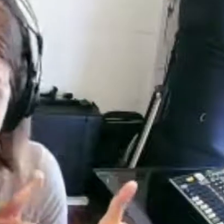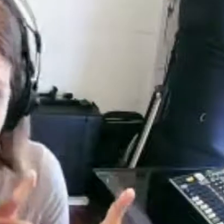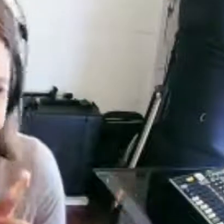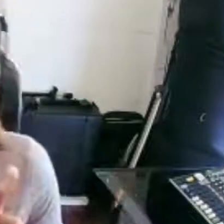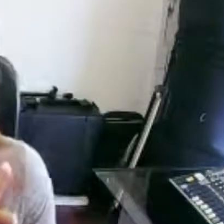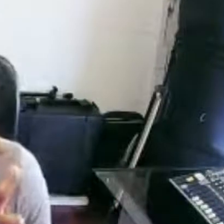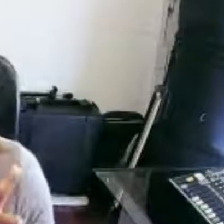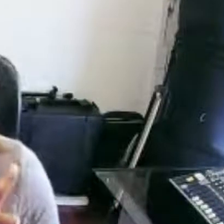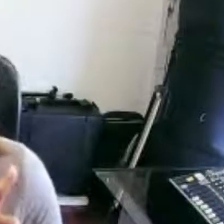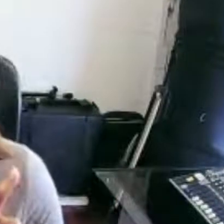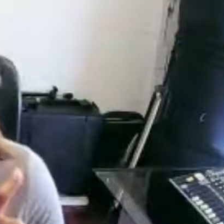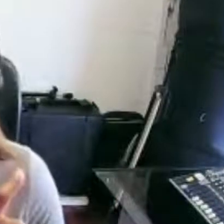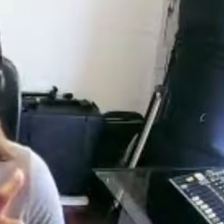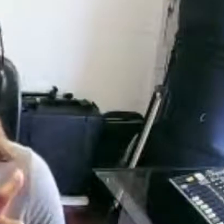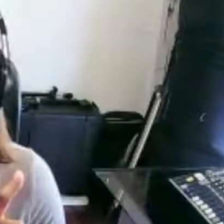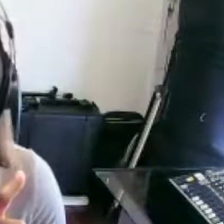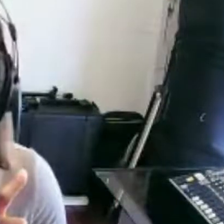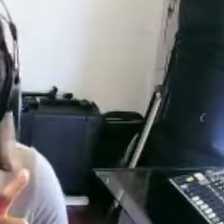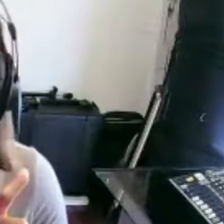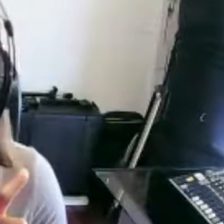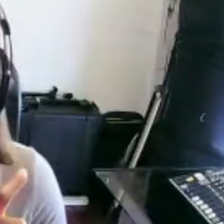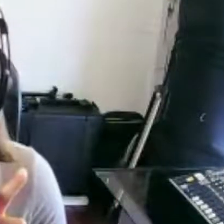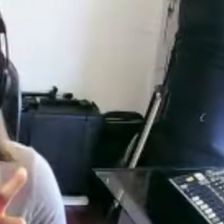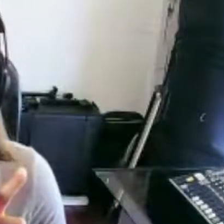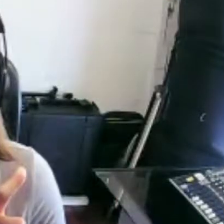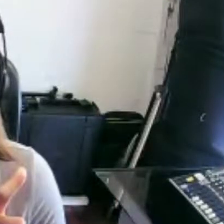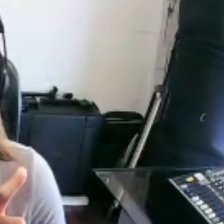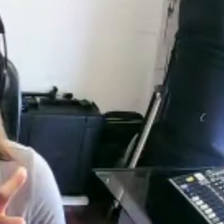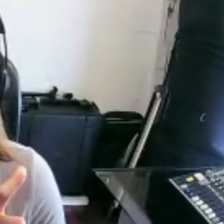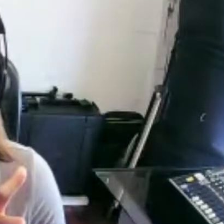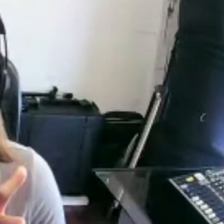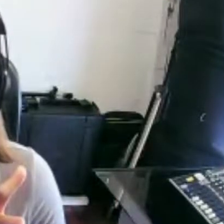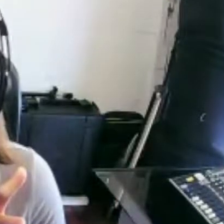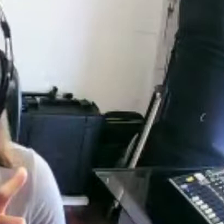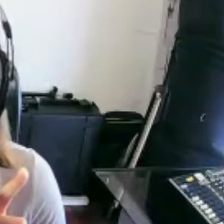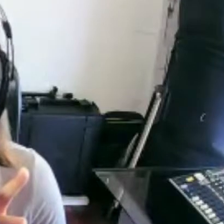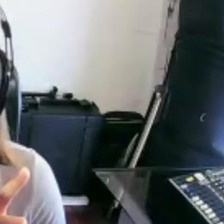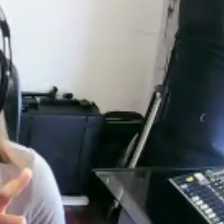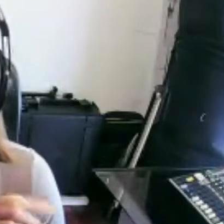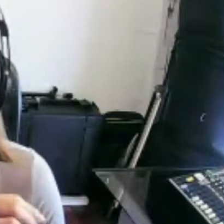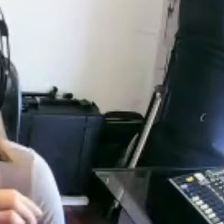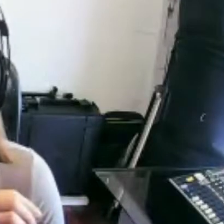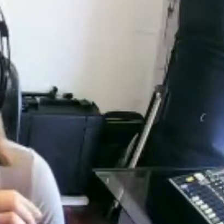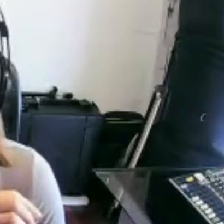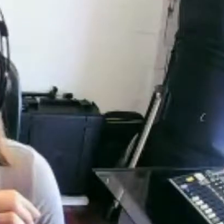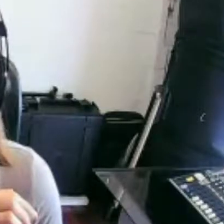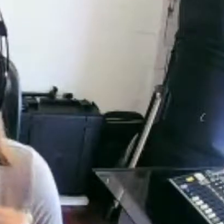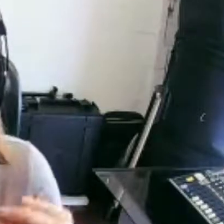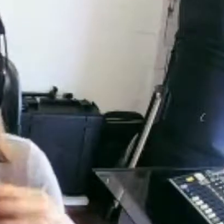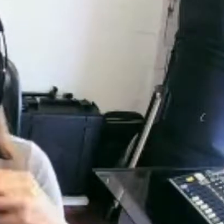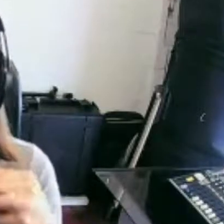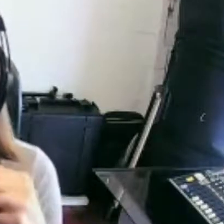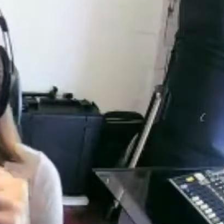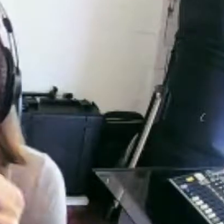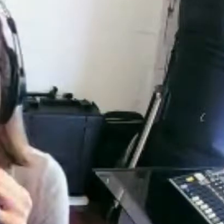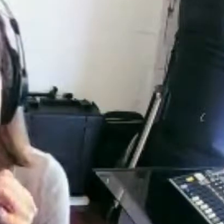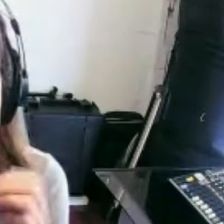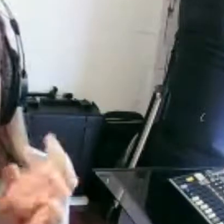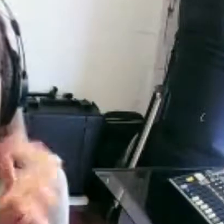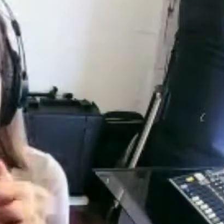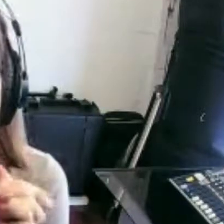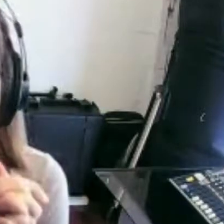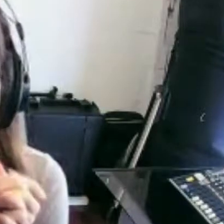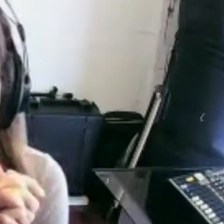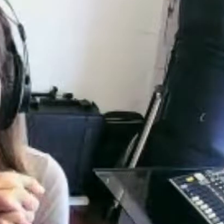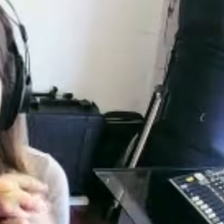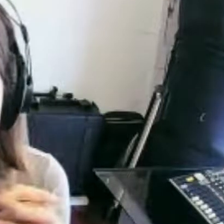that. But nonetheless, there it is. There we are. And that'll be in the show notes as well. And on Facebook for now